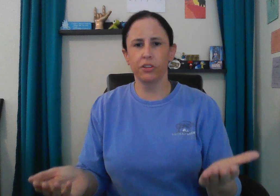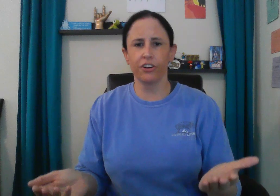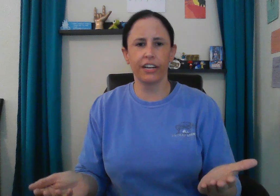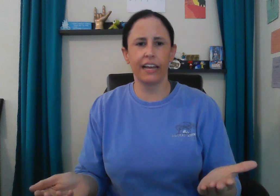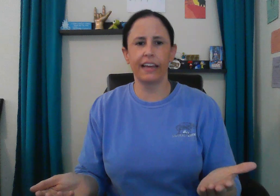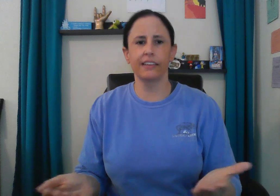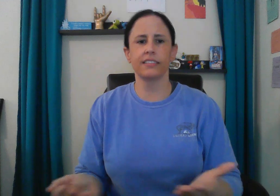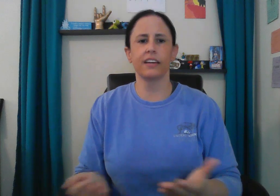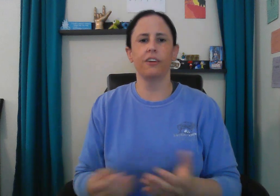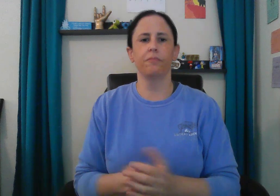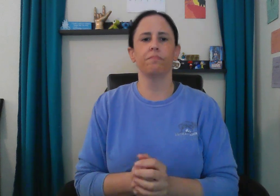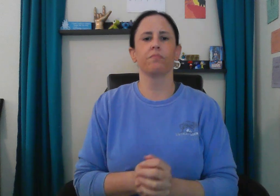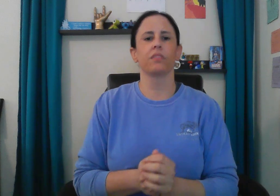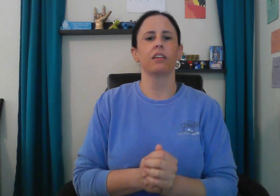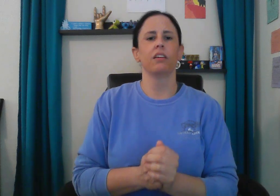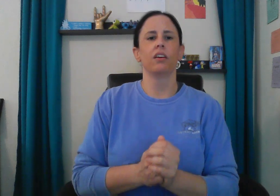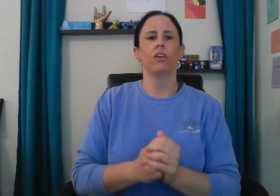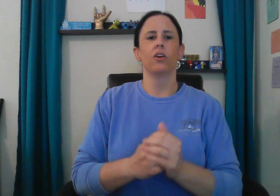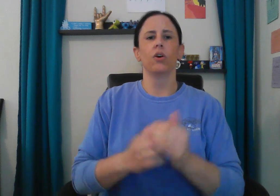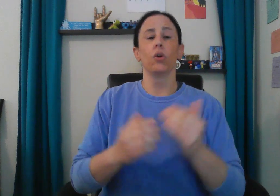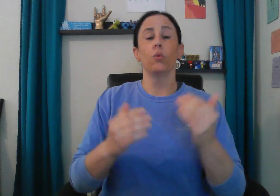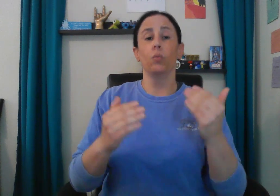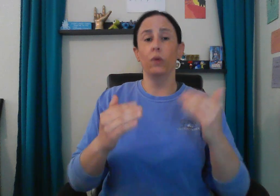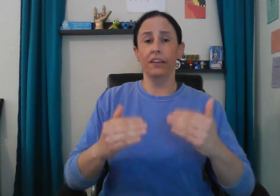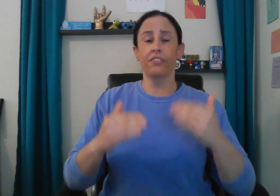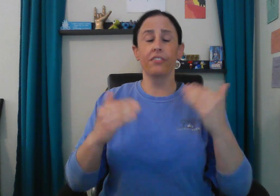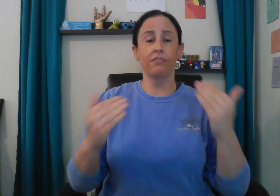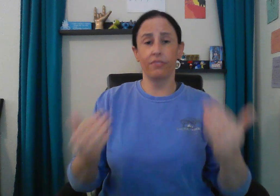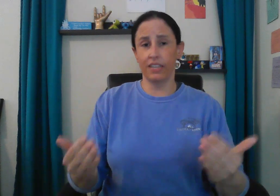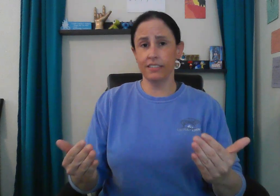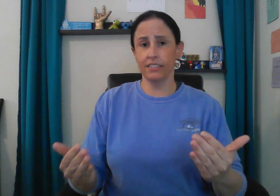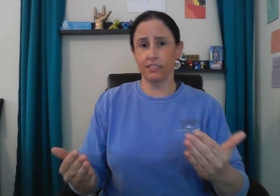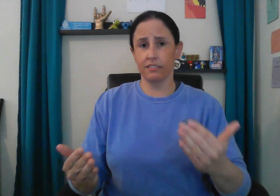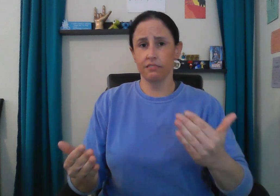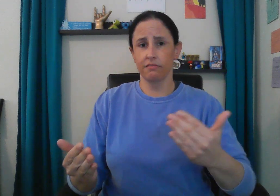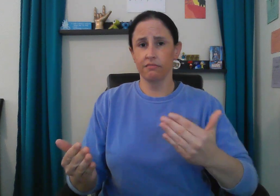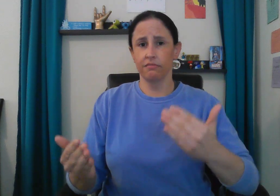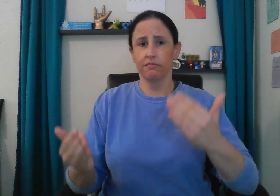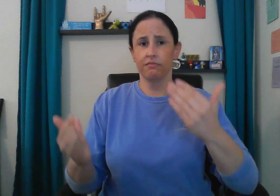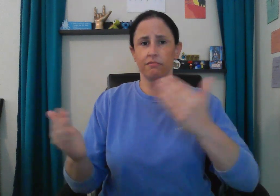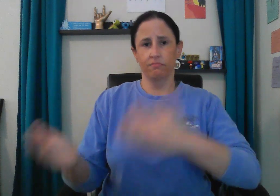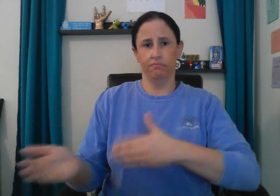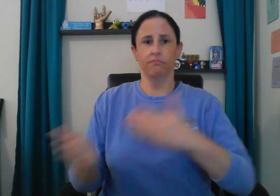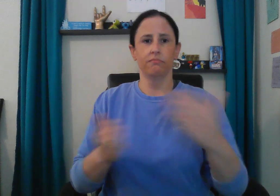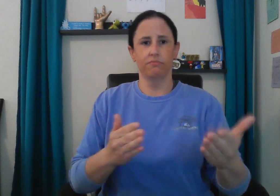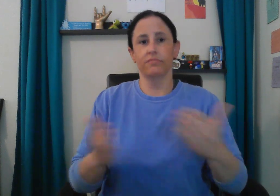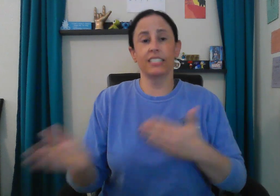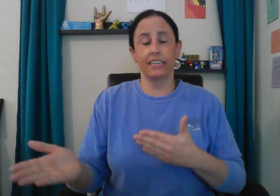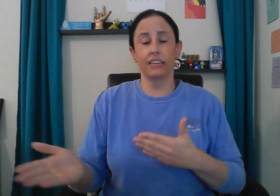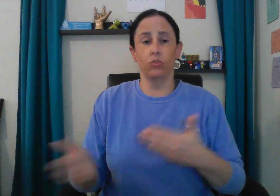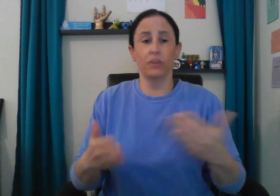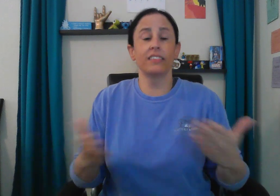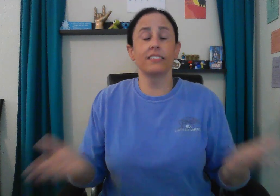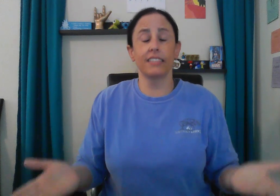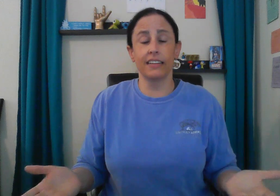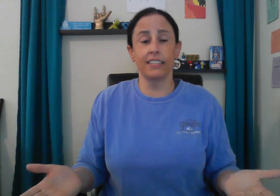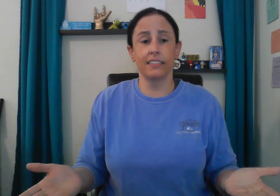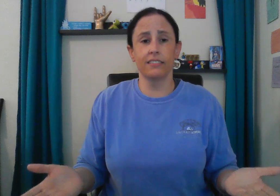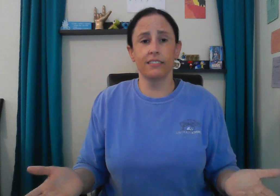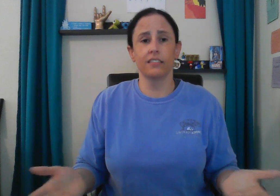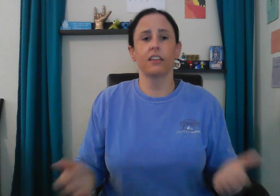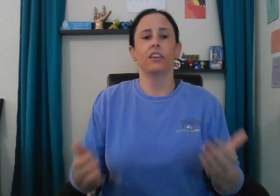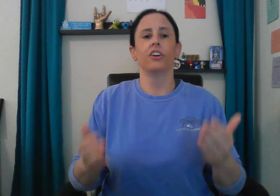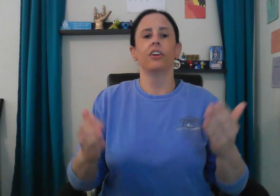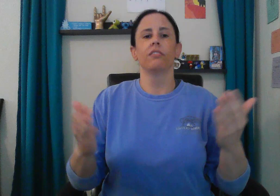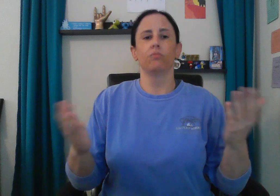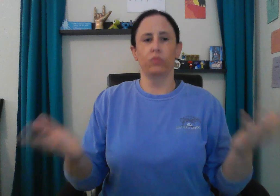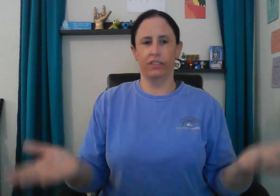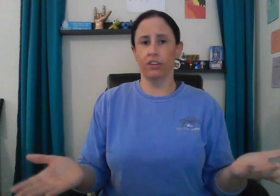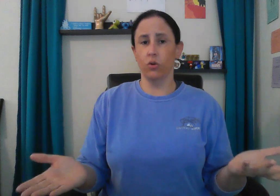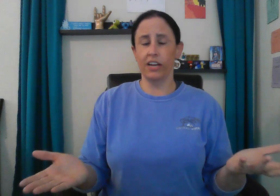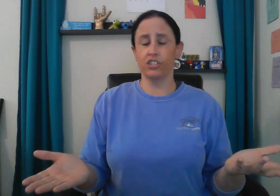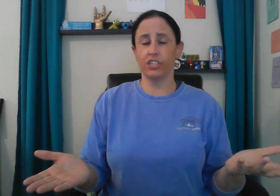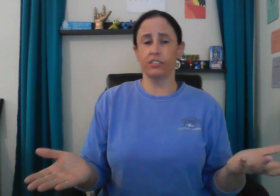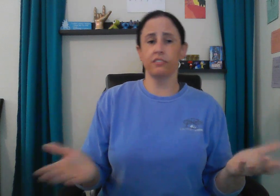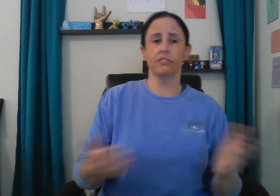learning ASL? With this skill, with this sentence, with the questions,